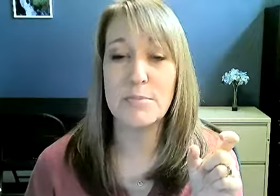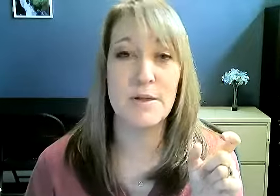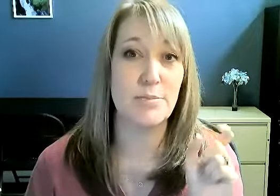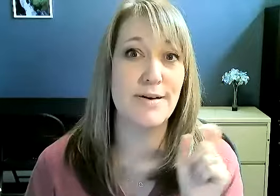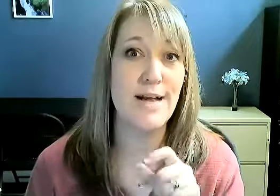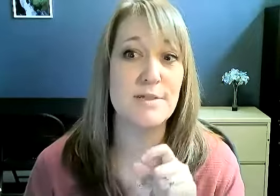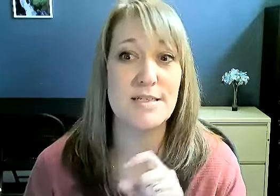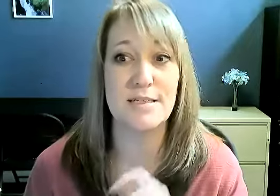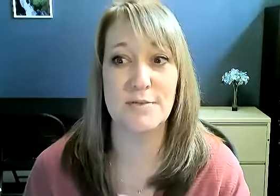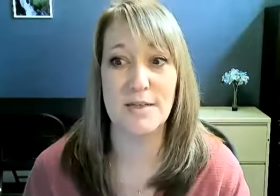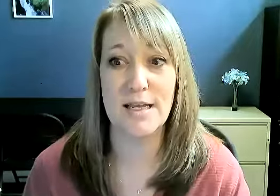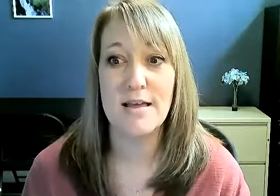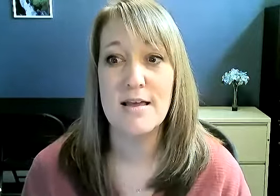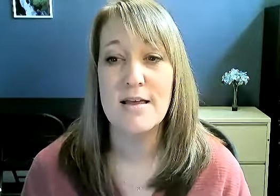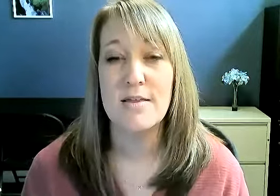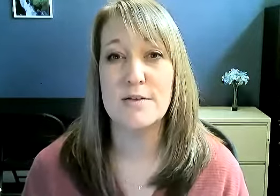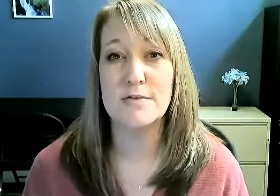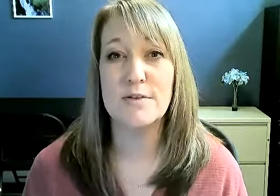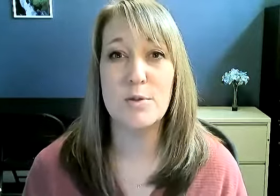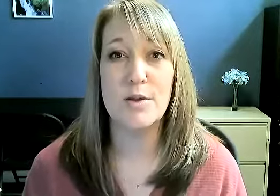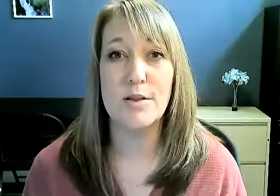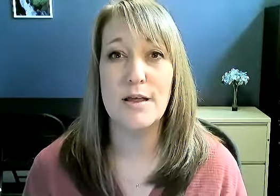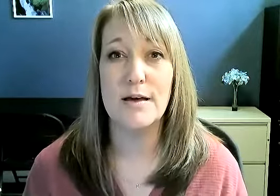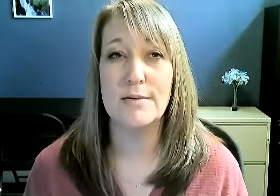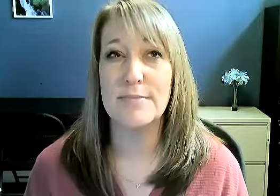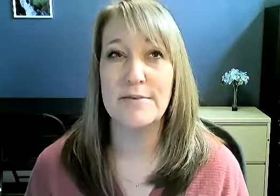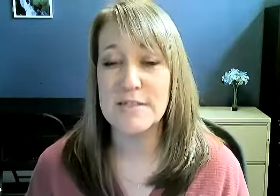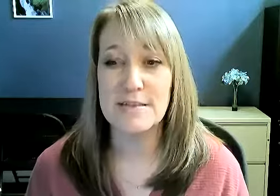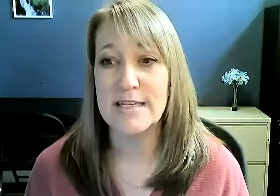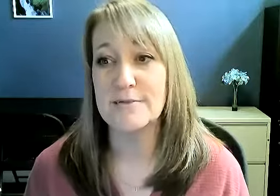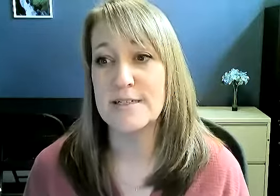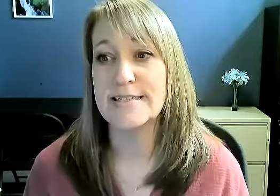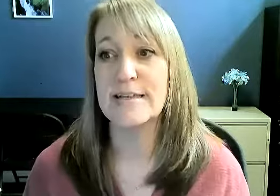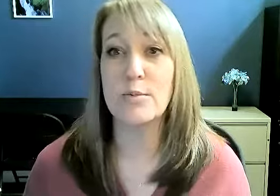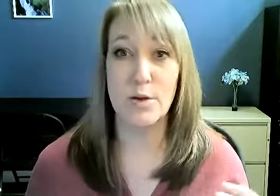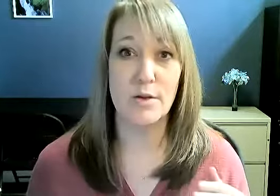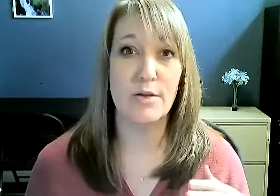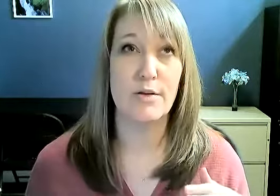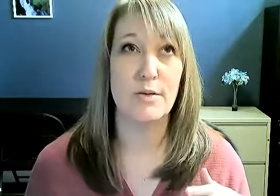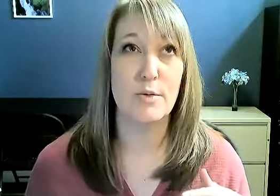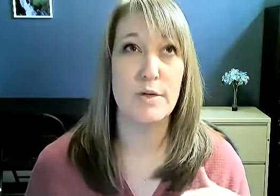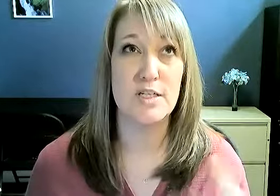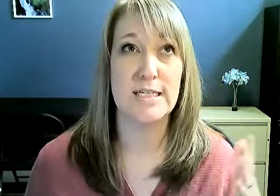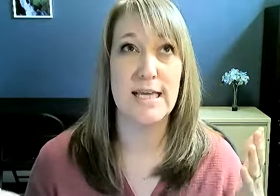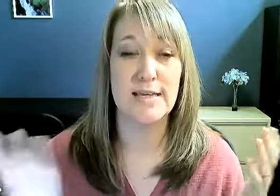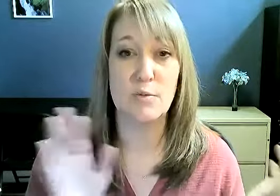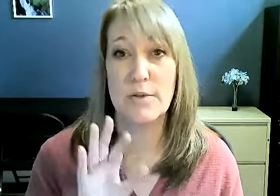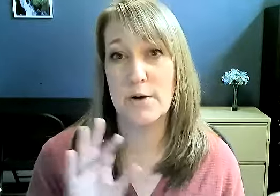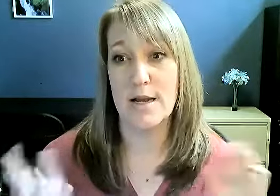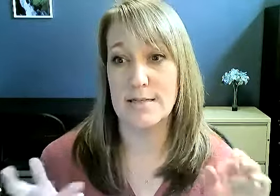but they're pronounced differently. There's a verbal emphasis on a different syllable, which indicates whether or not it's a